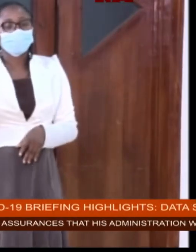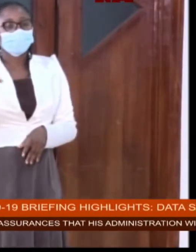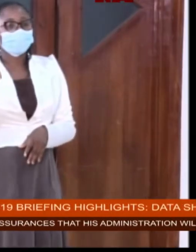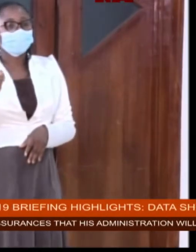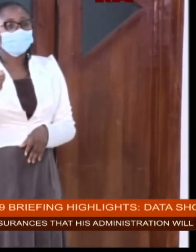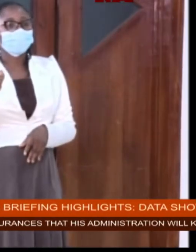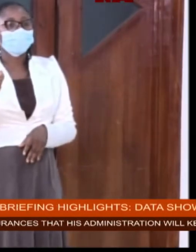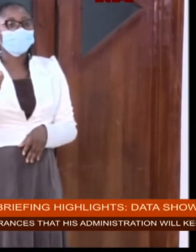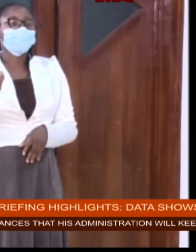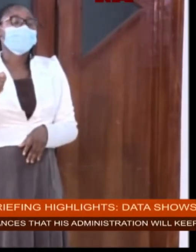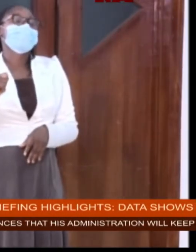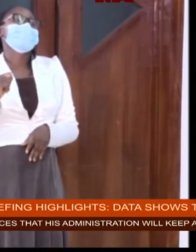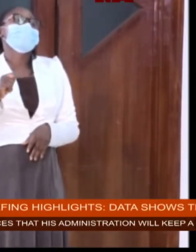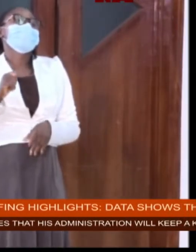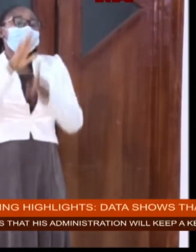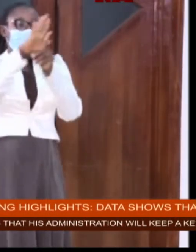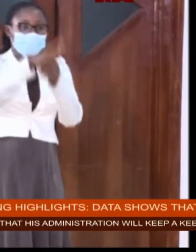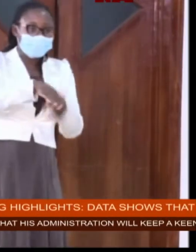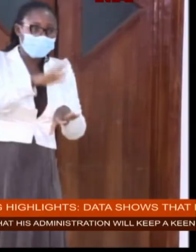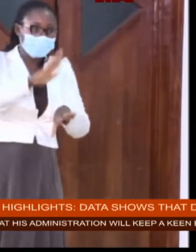because of the overwhelmed hospital